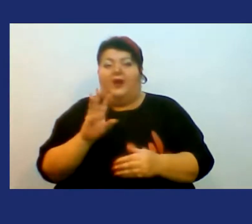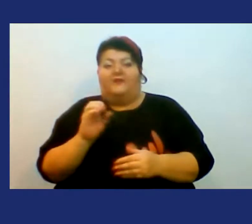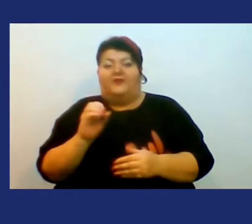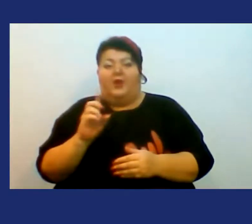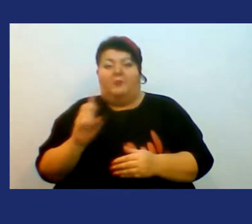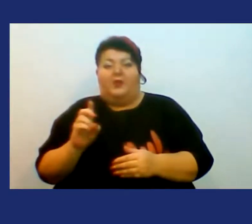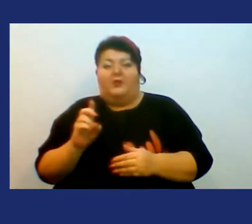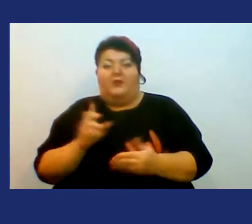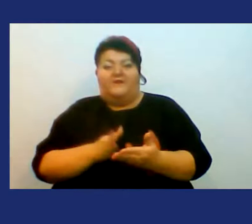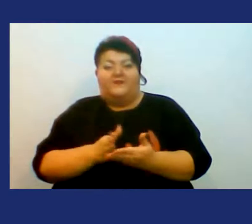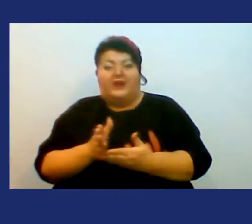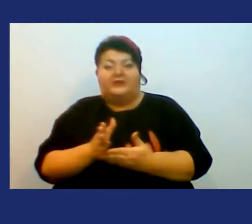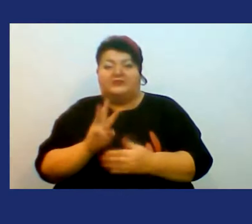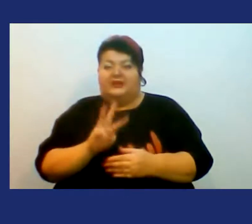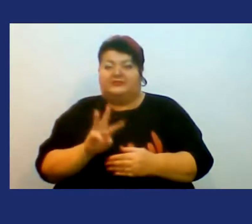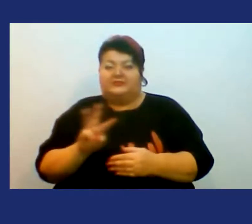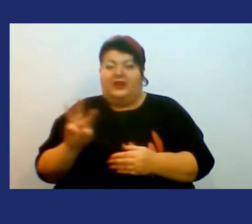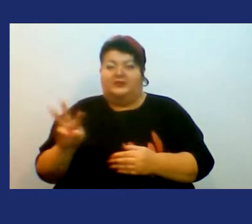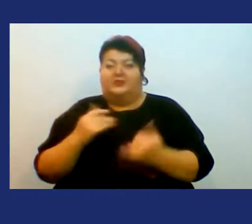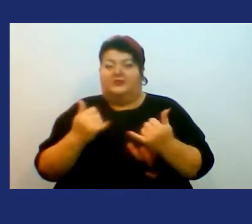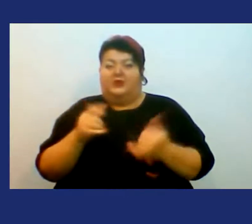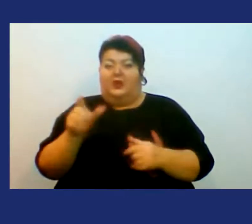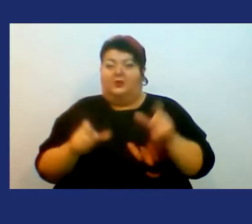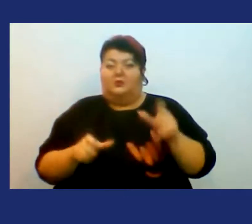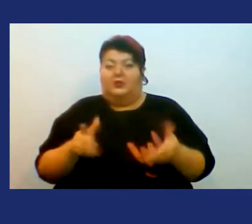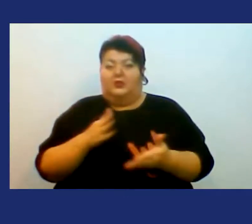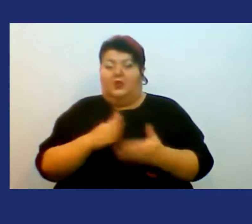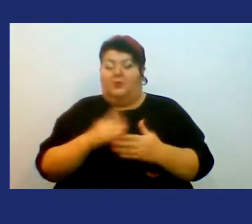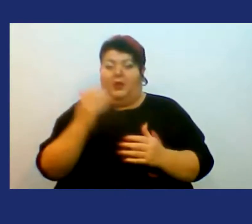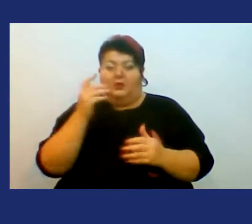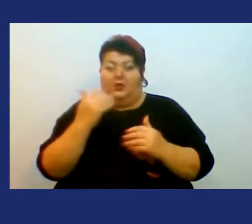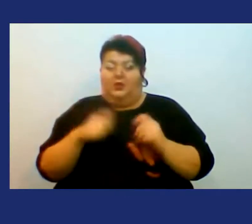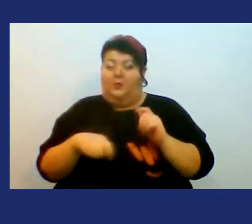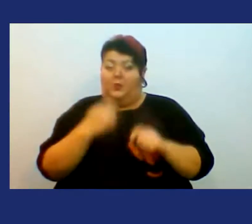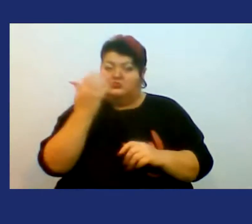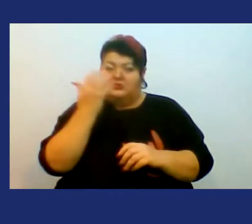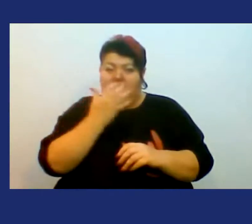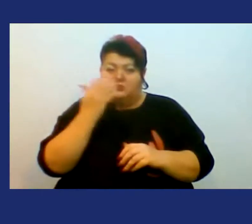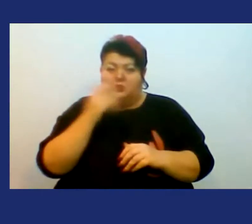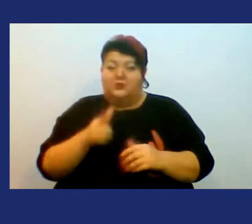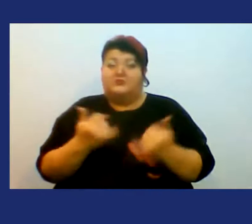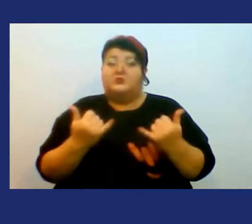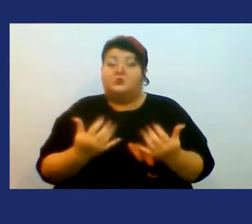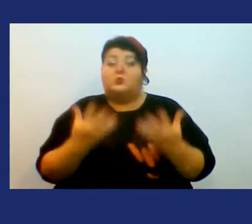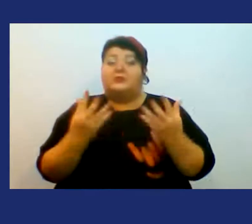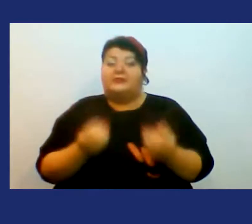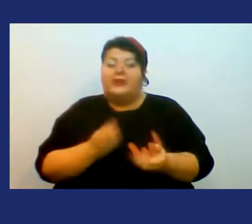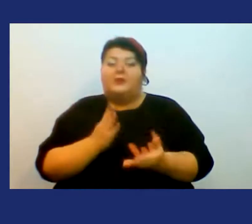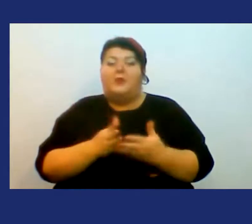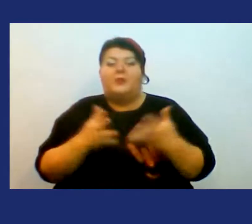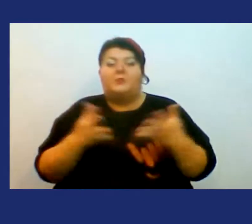electors registry, have been streamlined to make sure that they are accessible for the